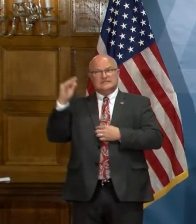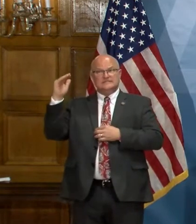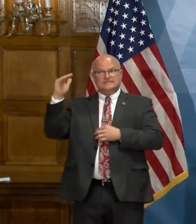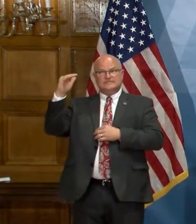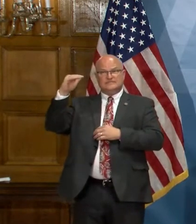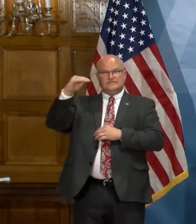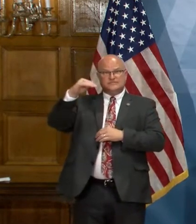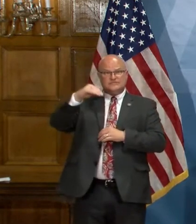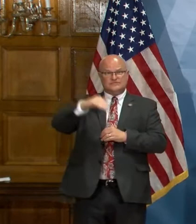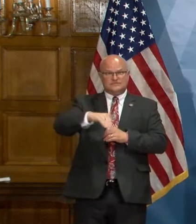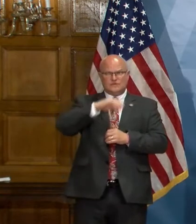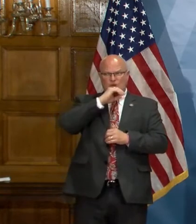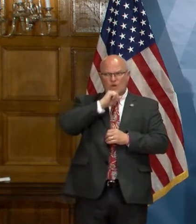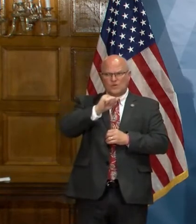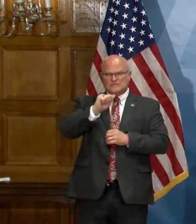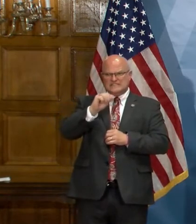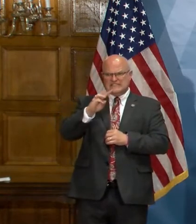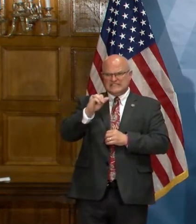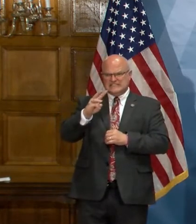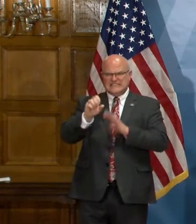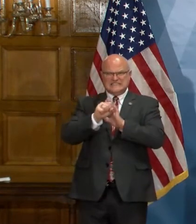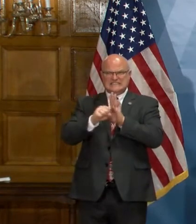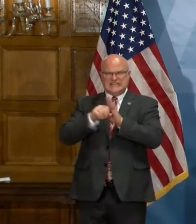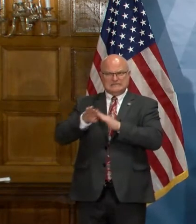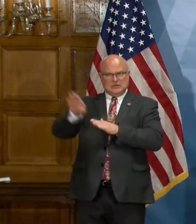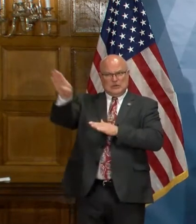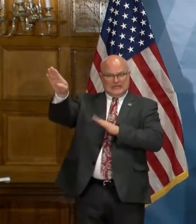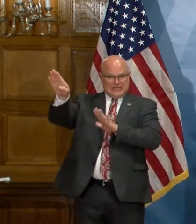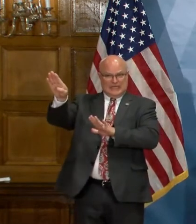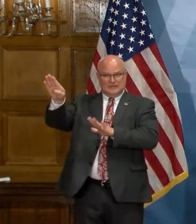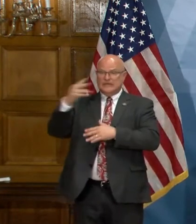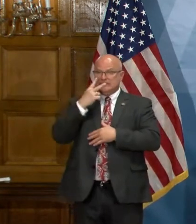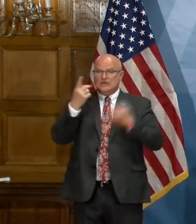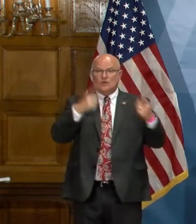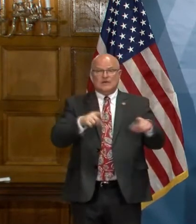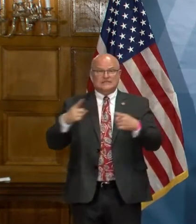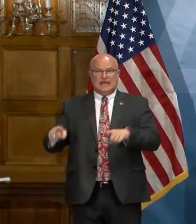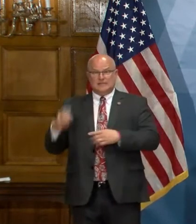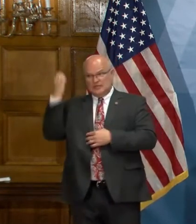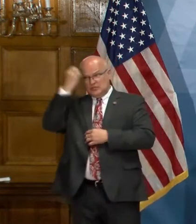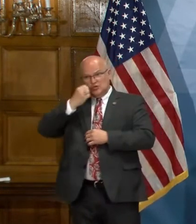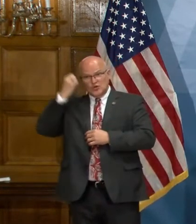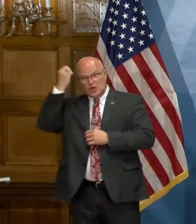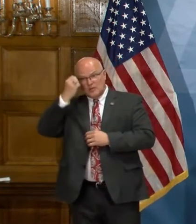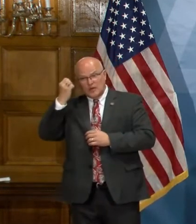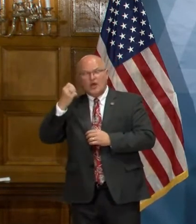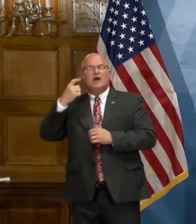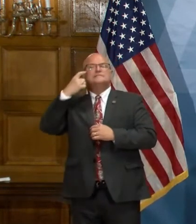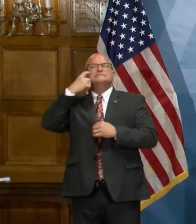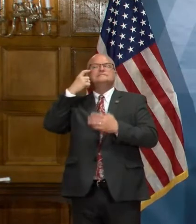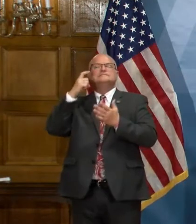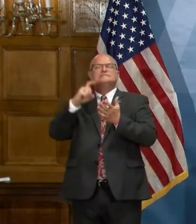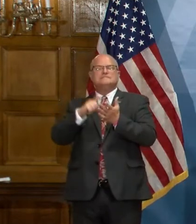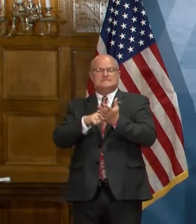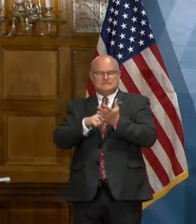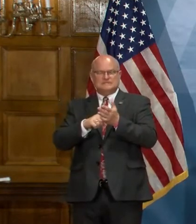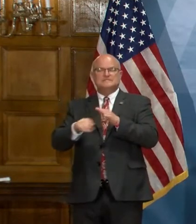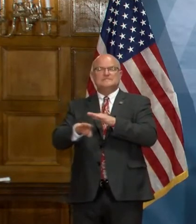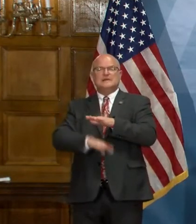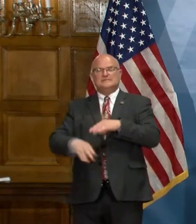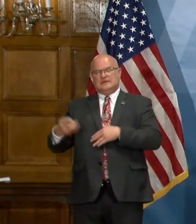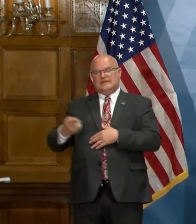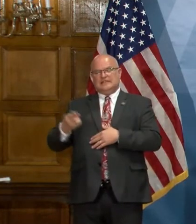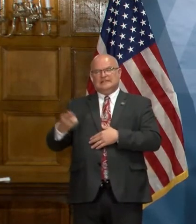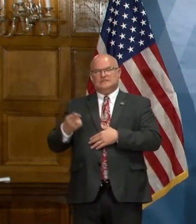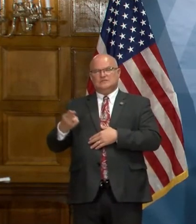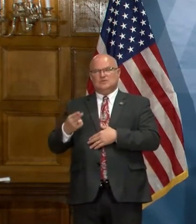line in 16 states, the cases are going up. You see what's happened in Europe. We recognize, based upon